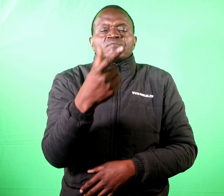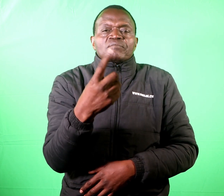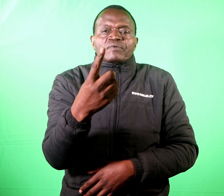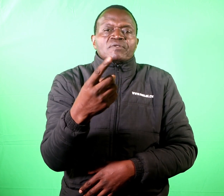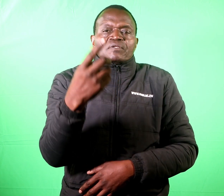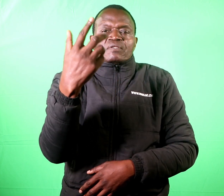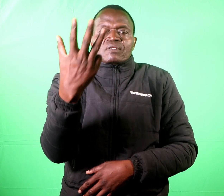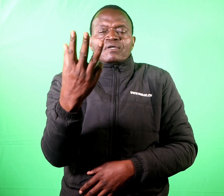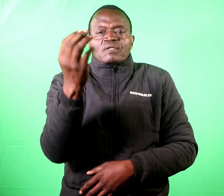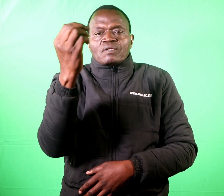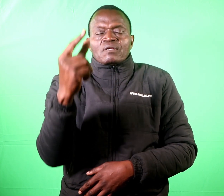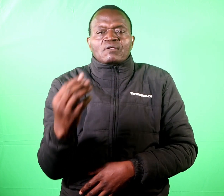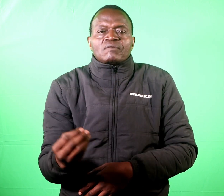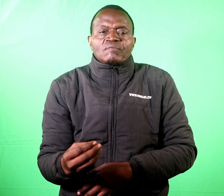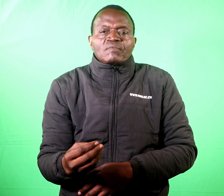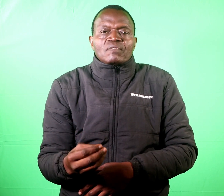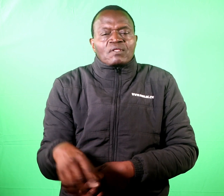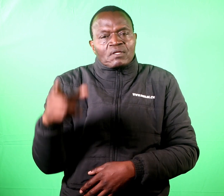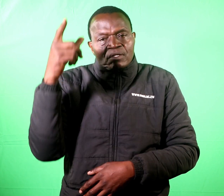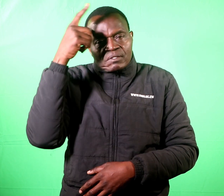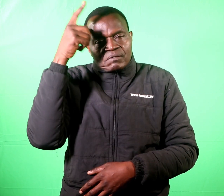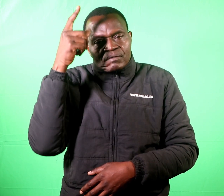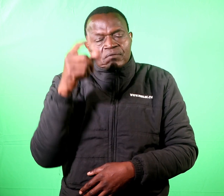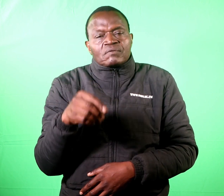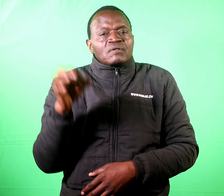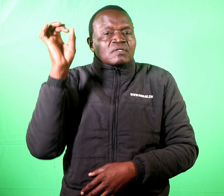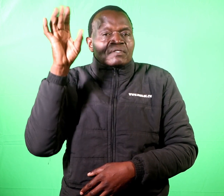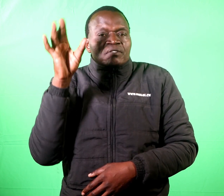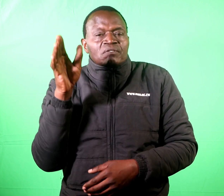7.9%. Livestock disease surveillance and control,